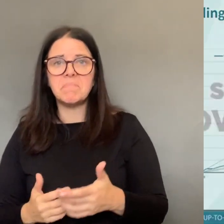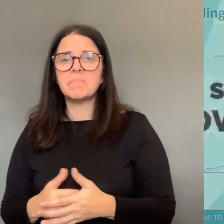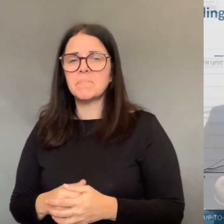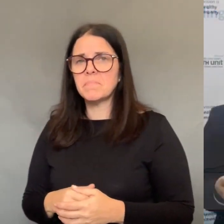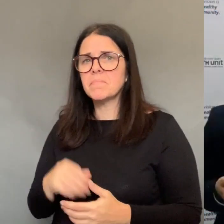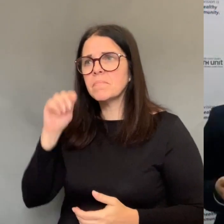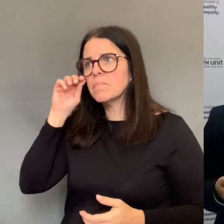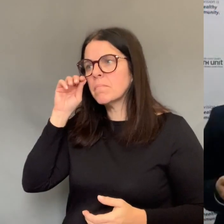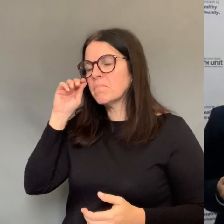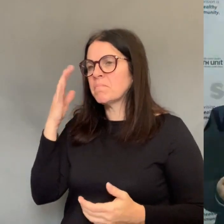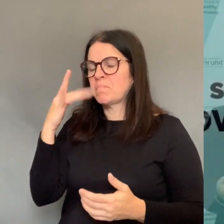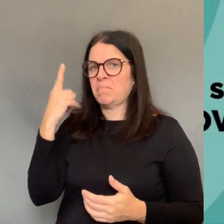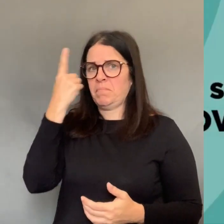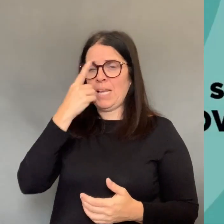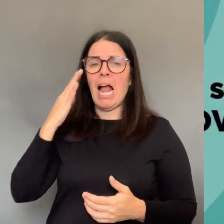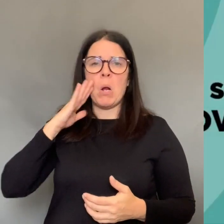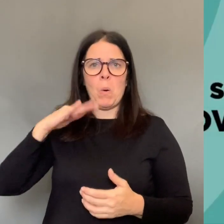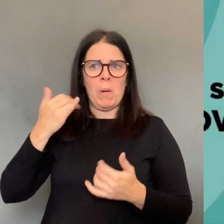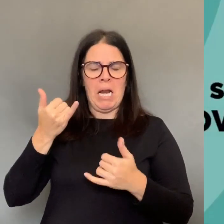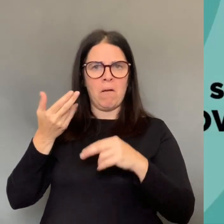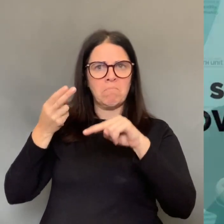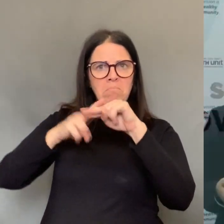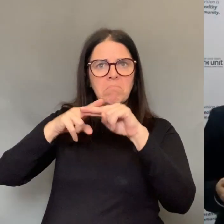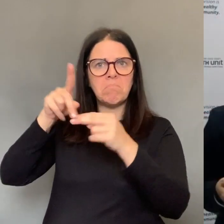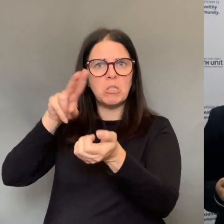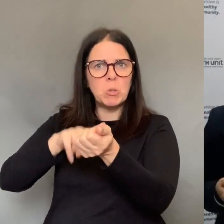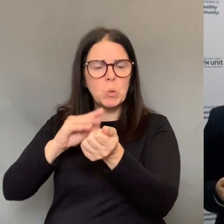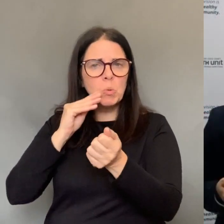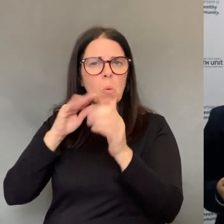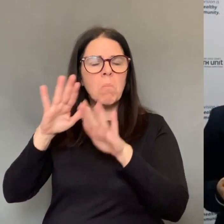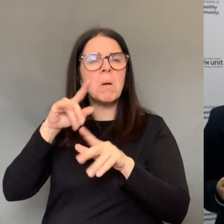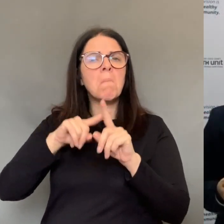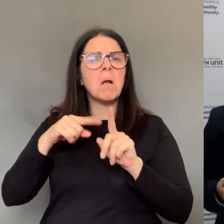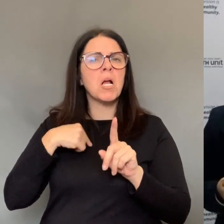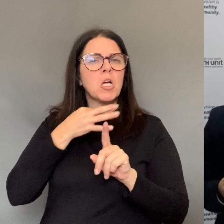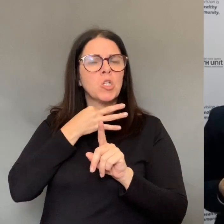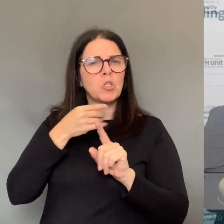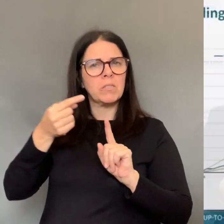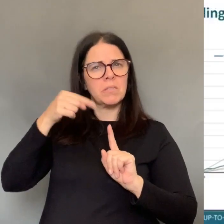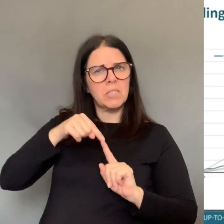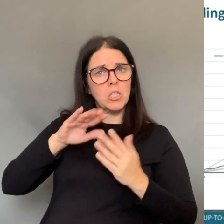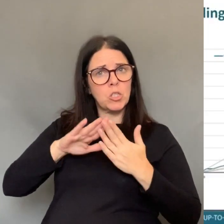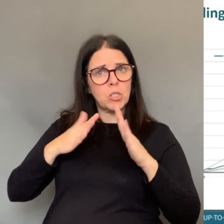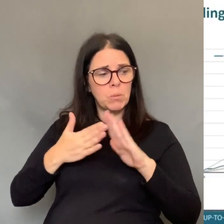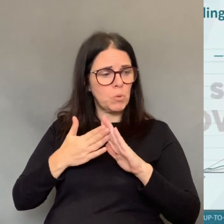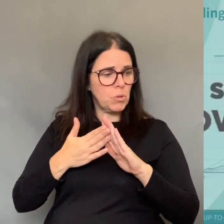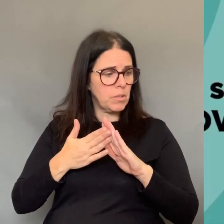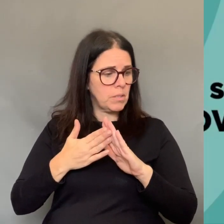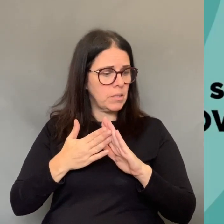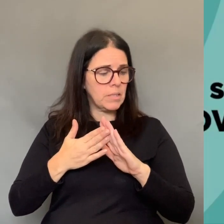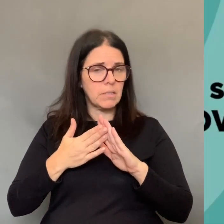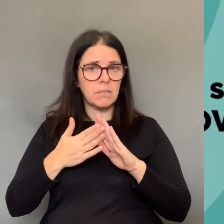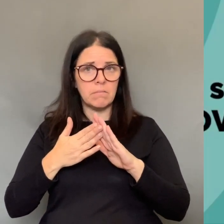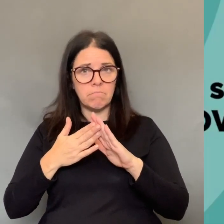If you look at our slide, one of and I'll try to go back to that slide. It